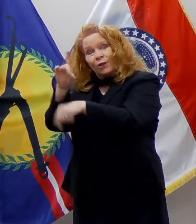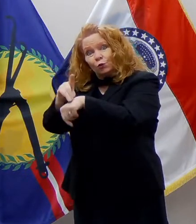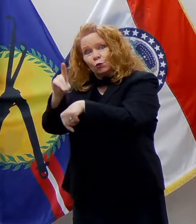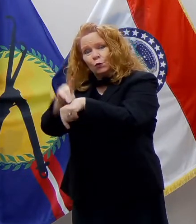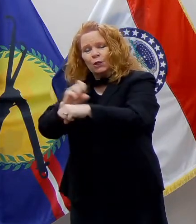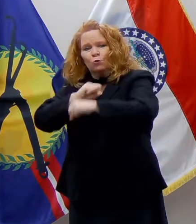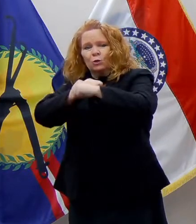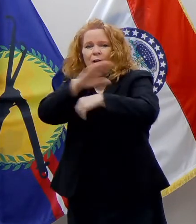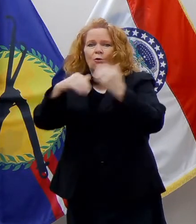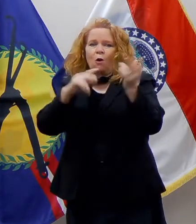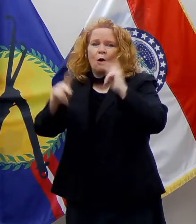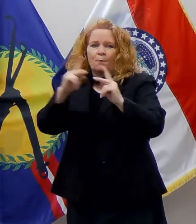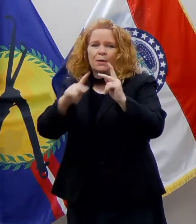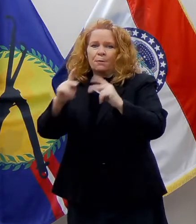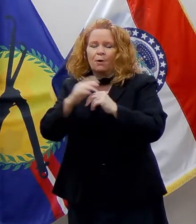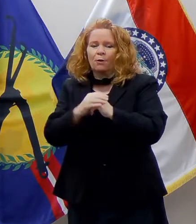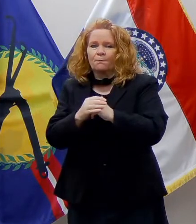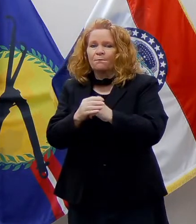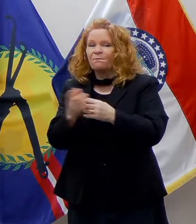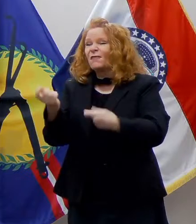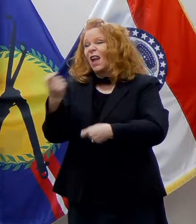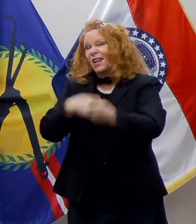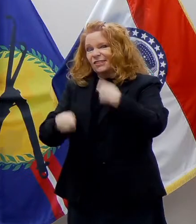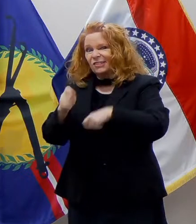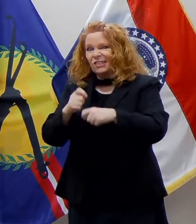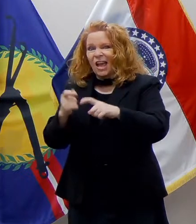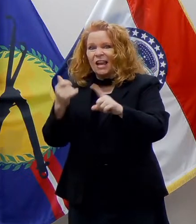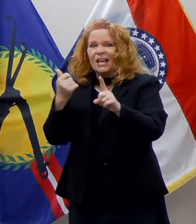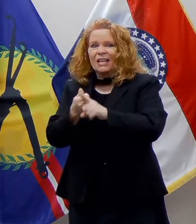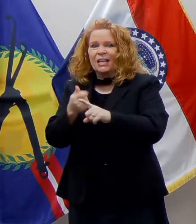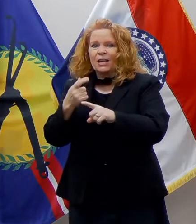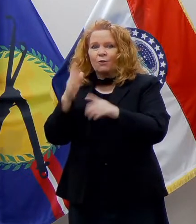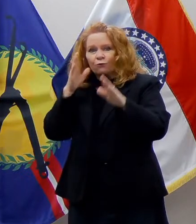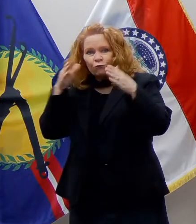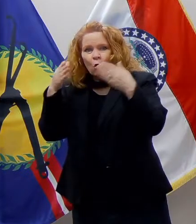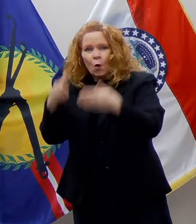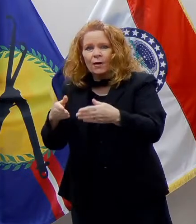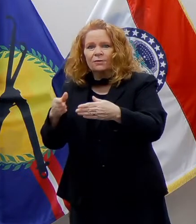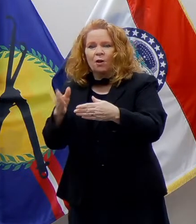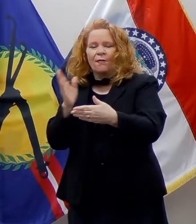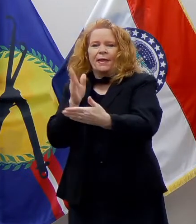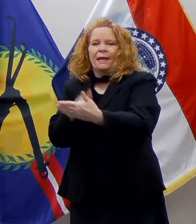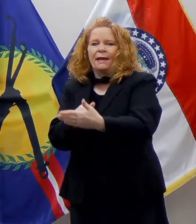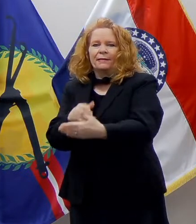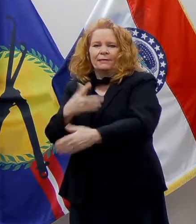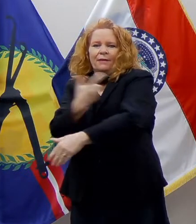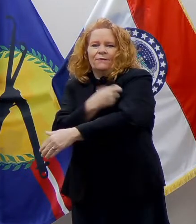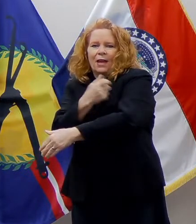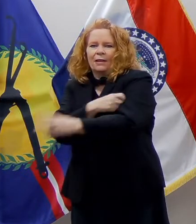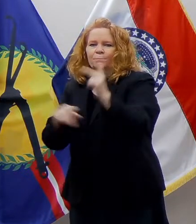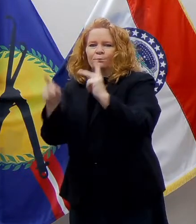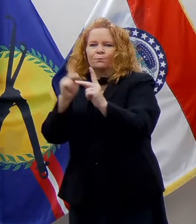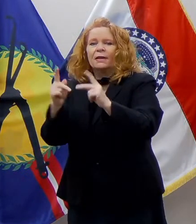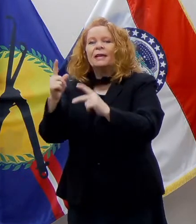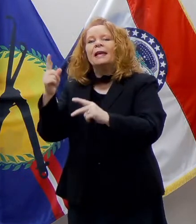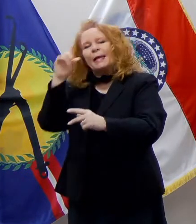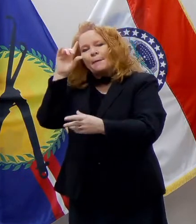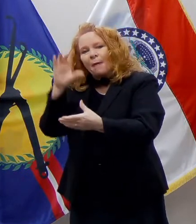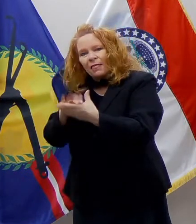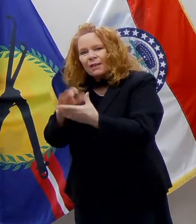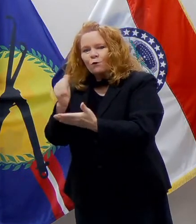all the residents. Instead, he is playing to an anti-vax crowd that he believes will help get him into a higher